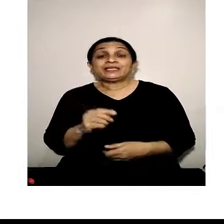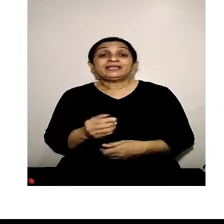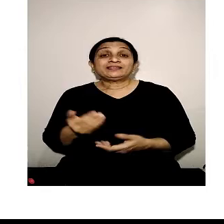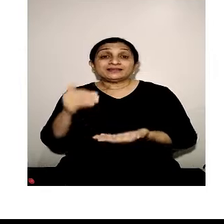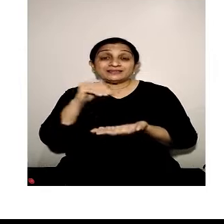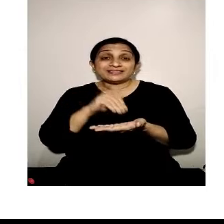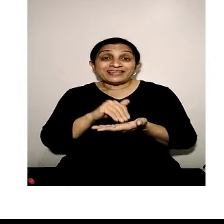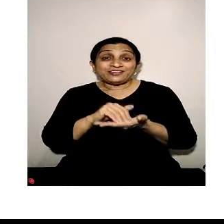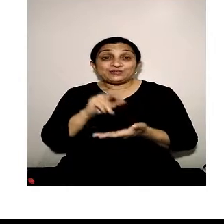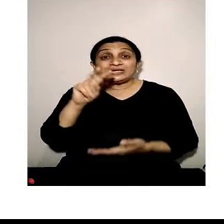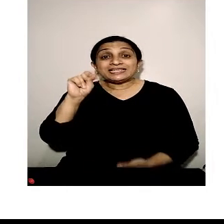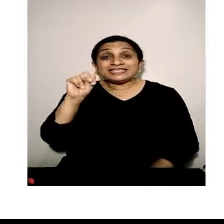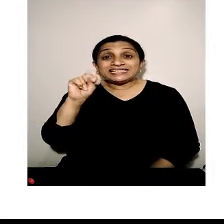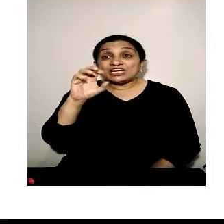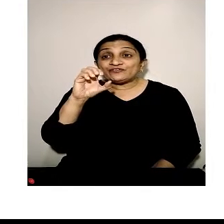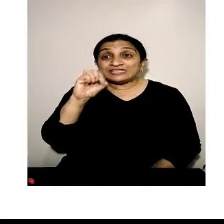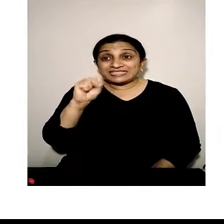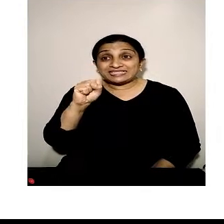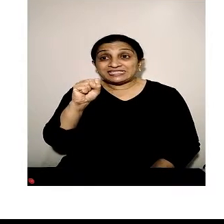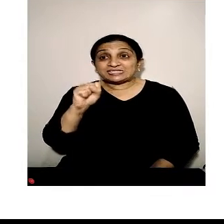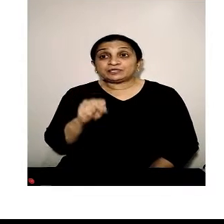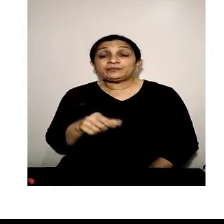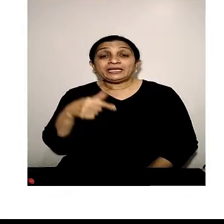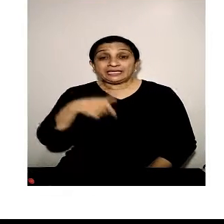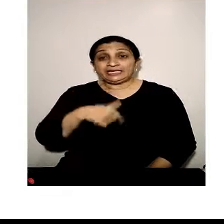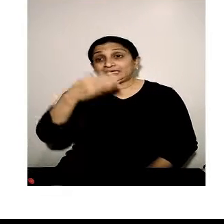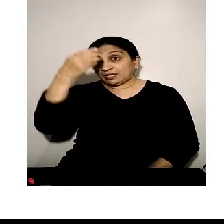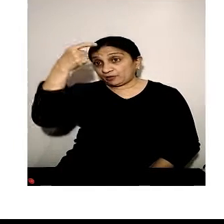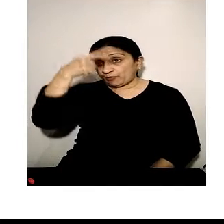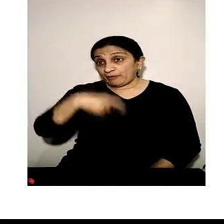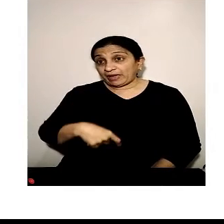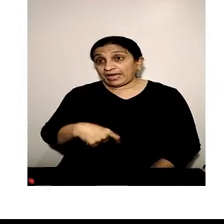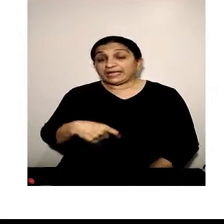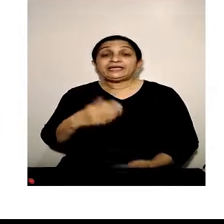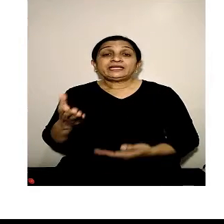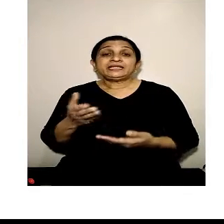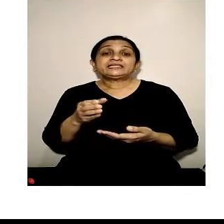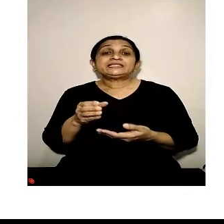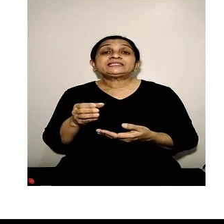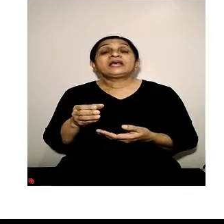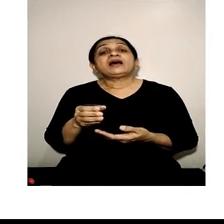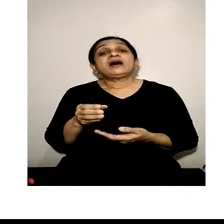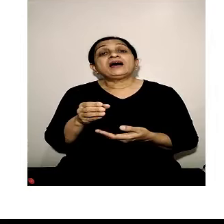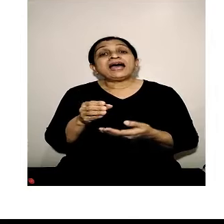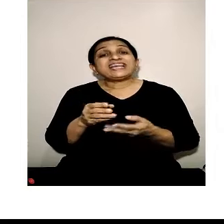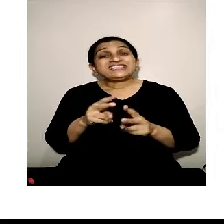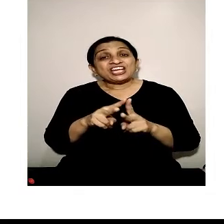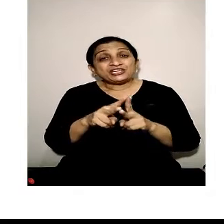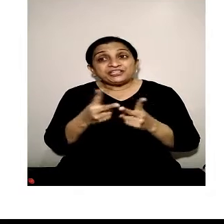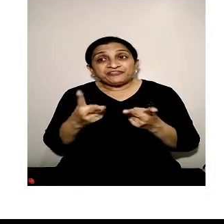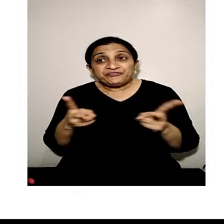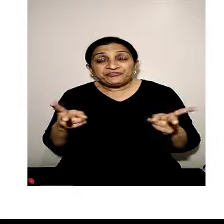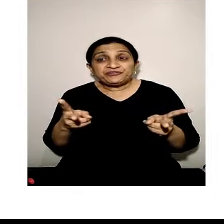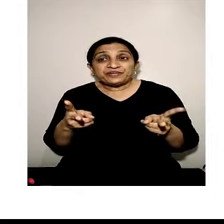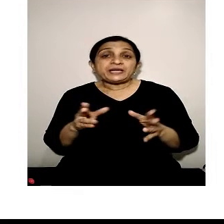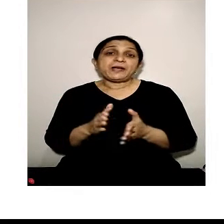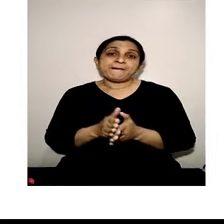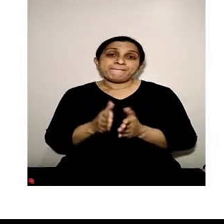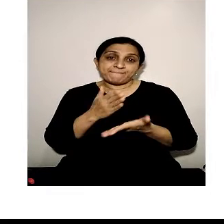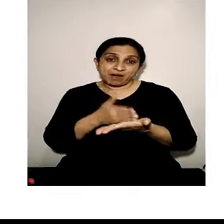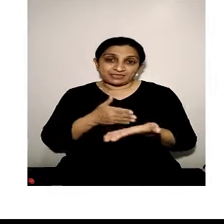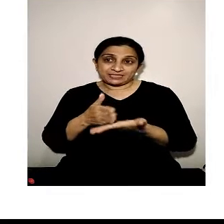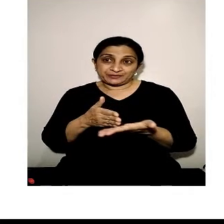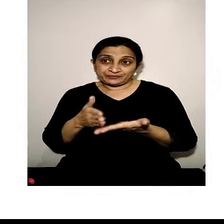Meninges. The central nervous system in man, it is has